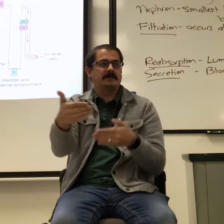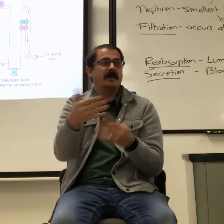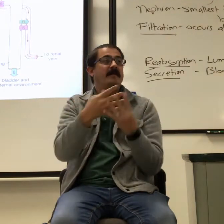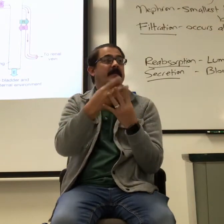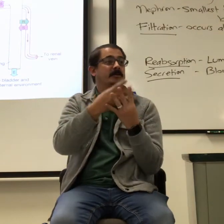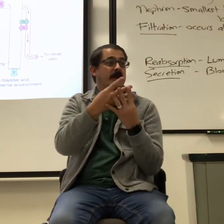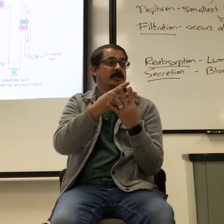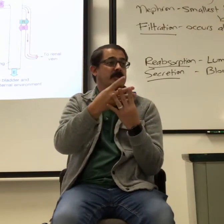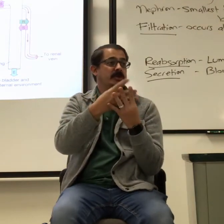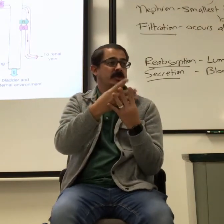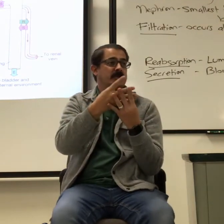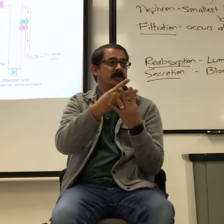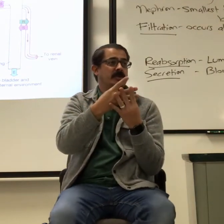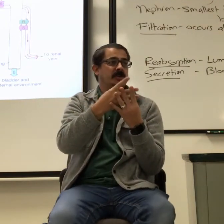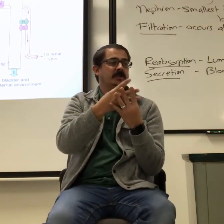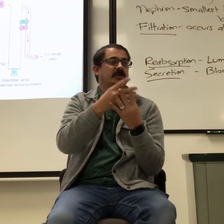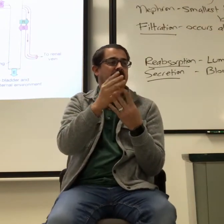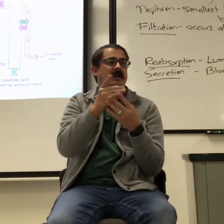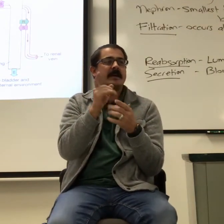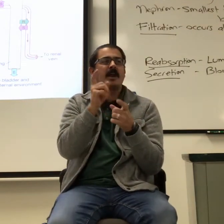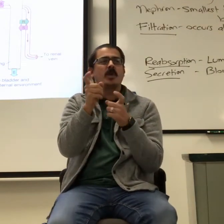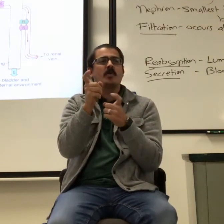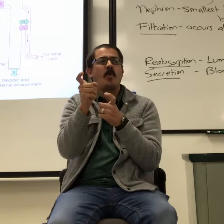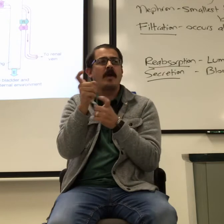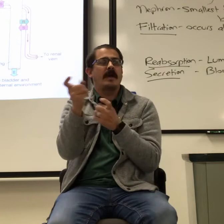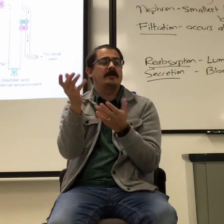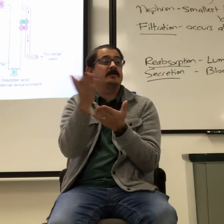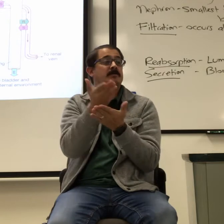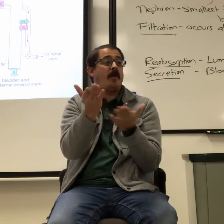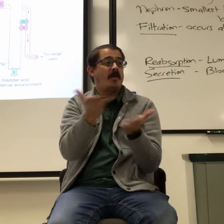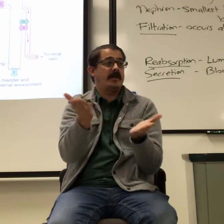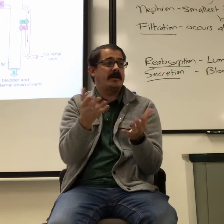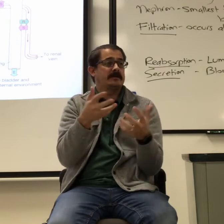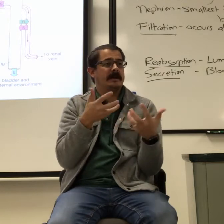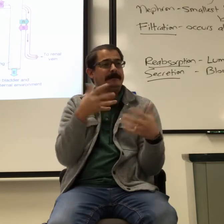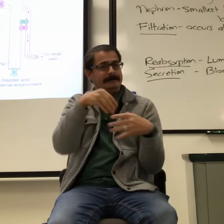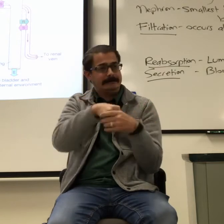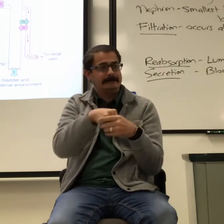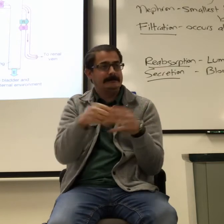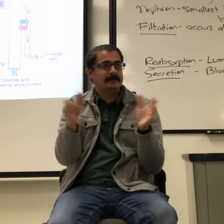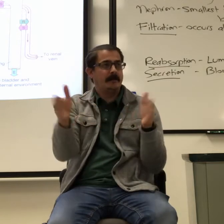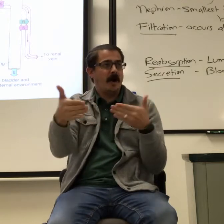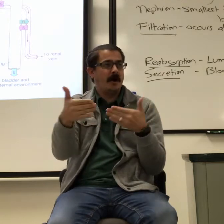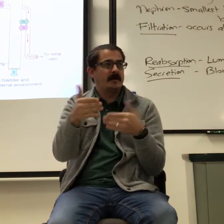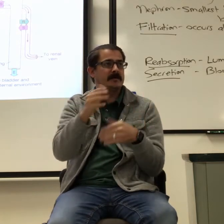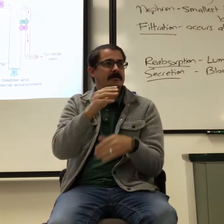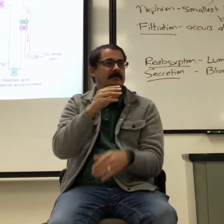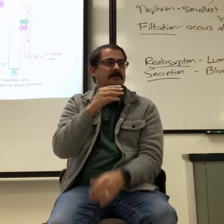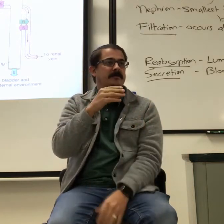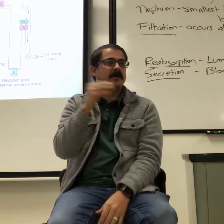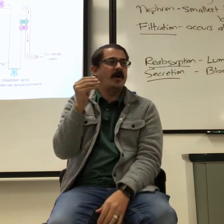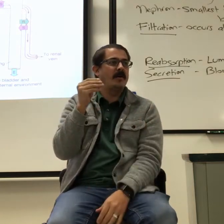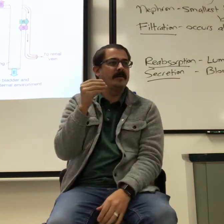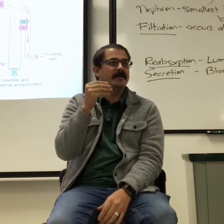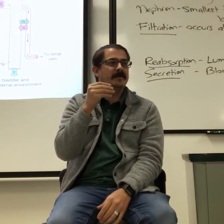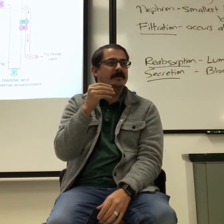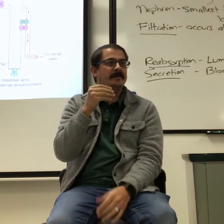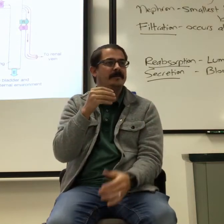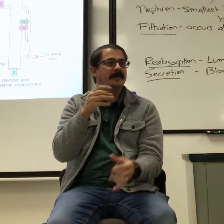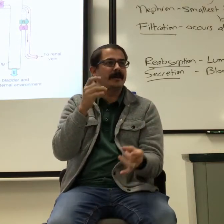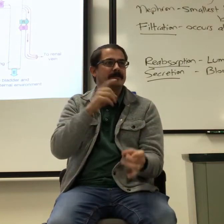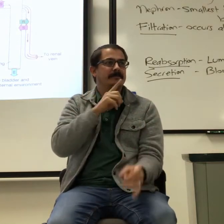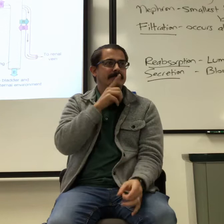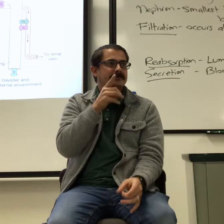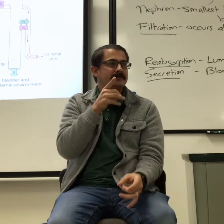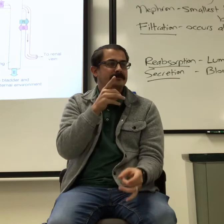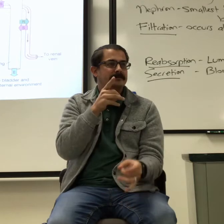Filtration. Okay, I can donate small things that fit in the box. All of my, like little Chuck E. Cheese prizes to bring home, like literally garbage as soon